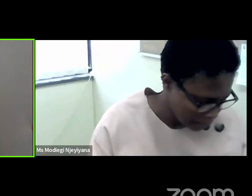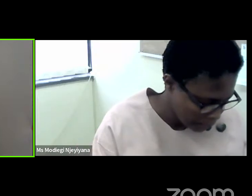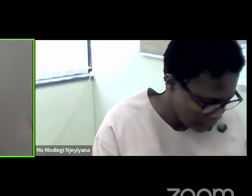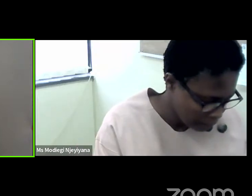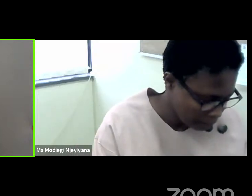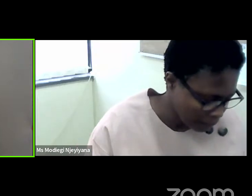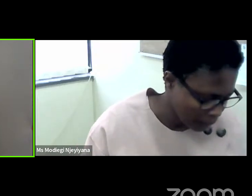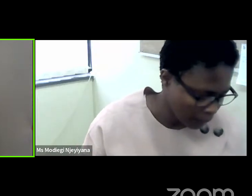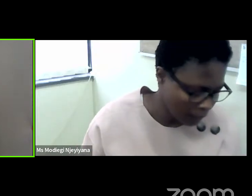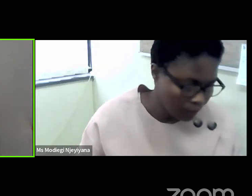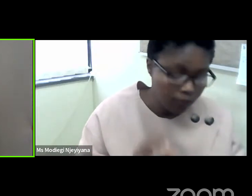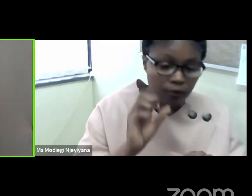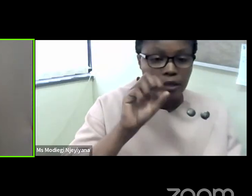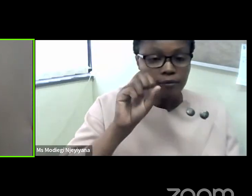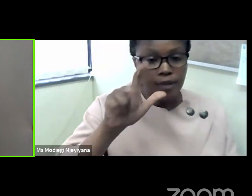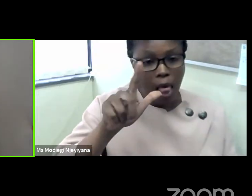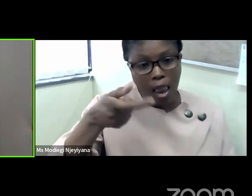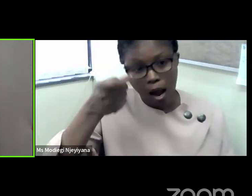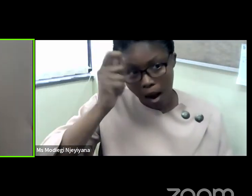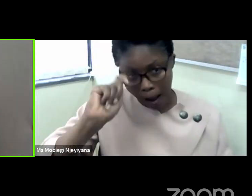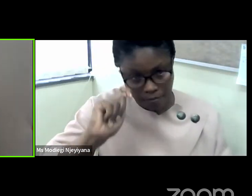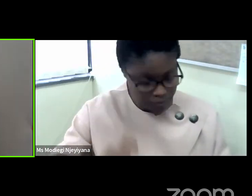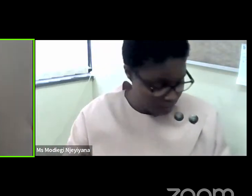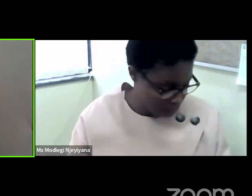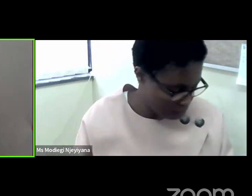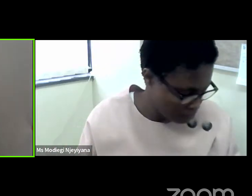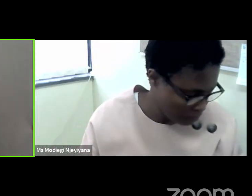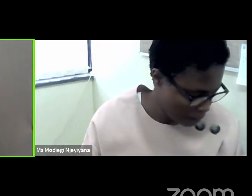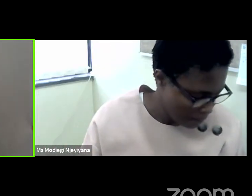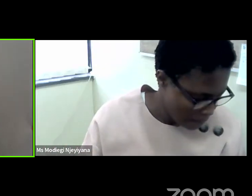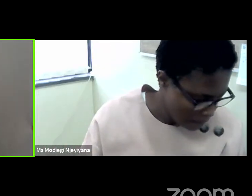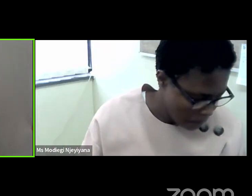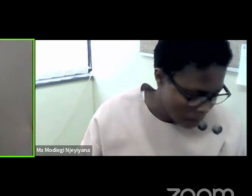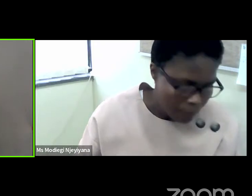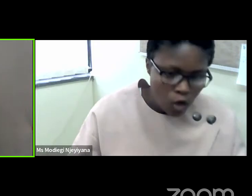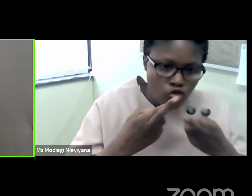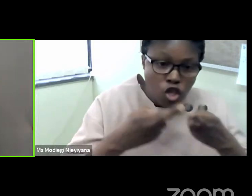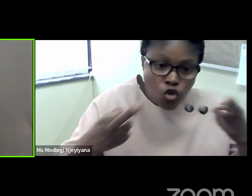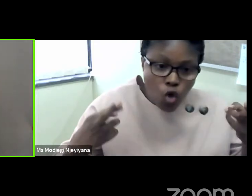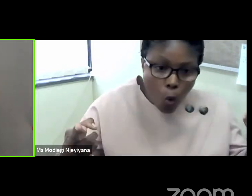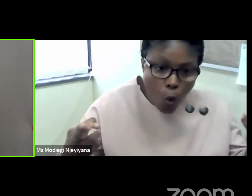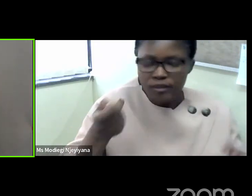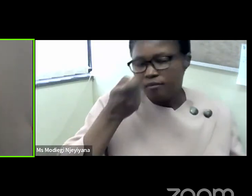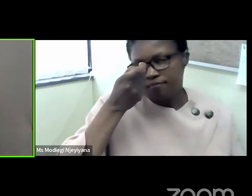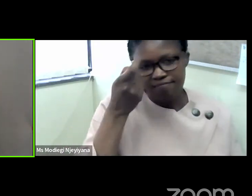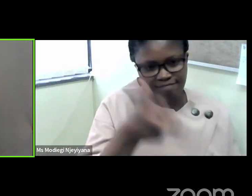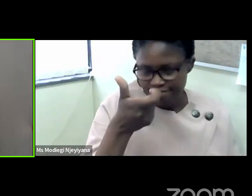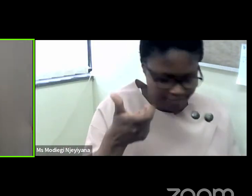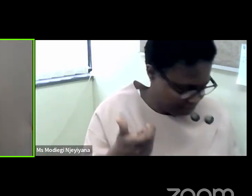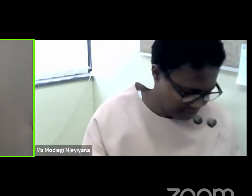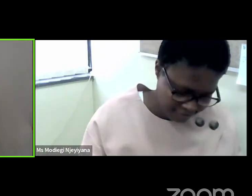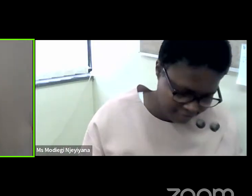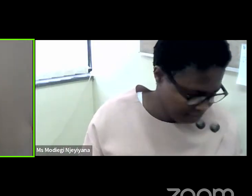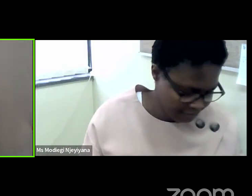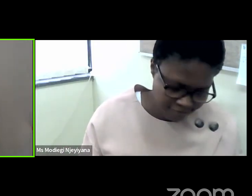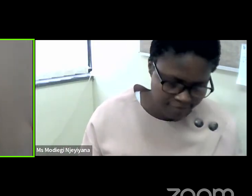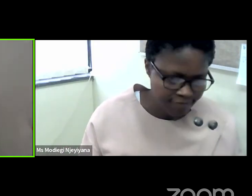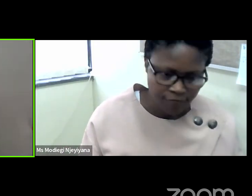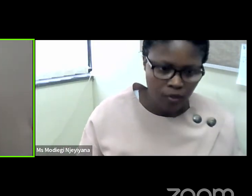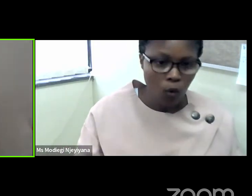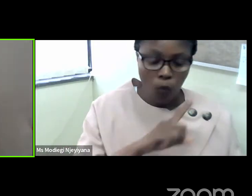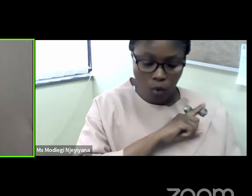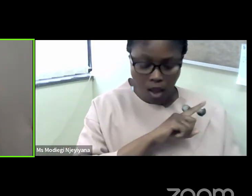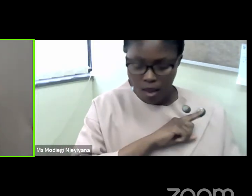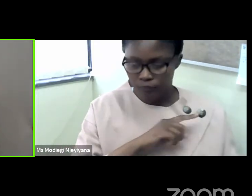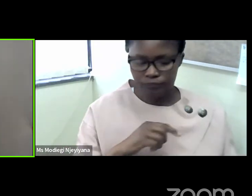learning experience. And if that is not offered to the deaf child, they will really struggle to learn. Now we're looking at